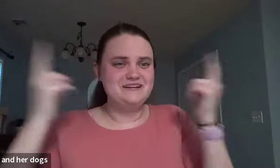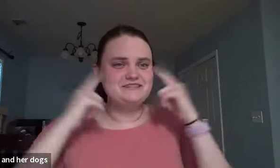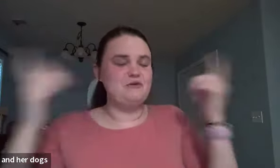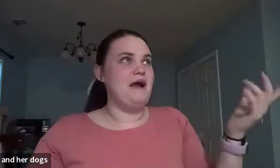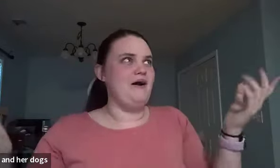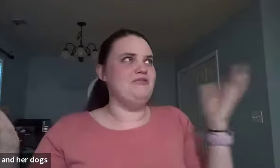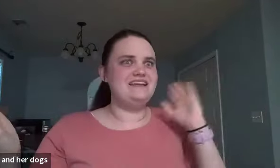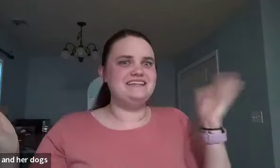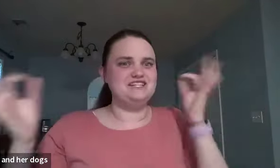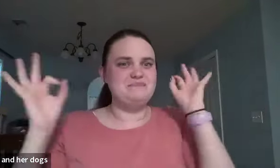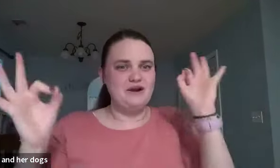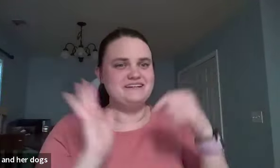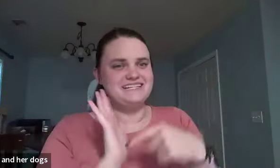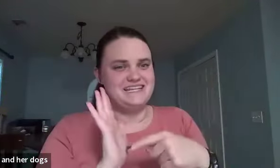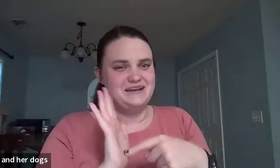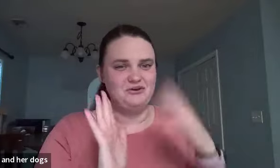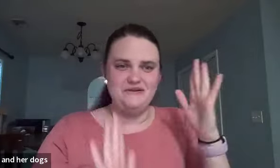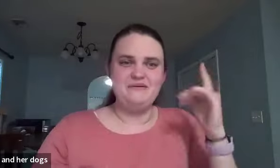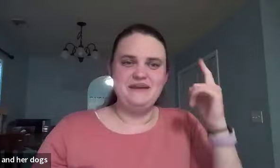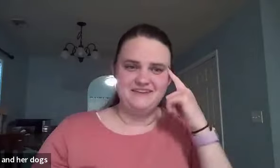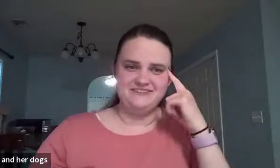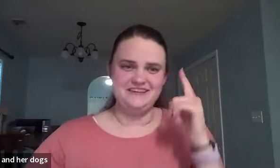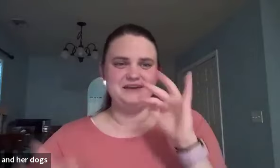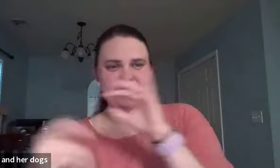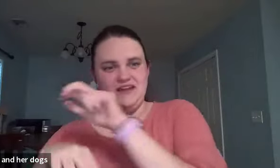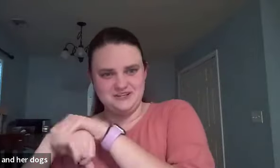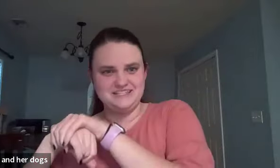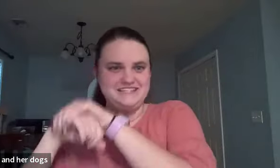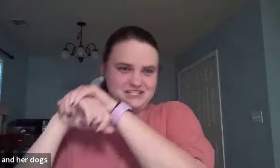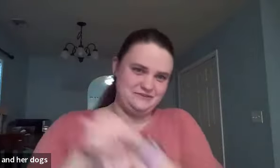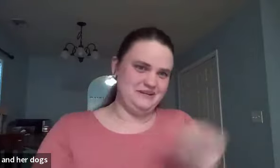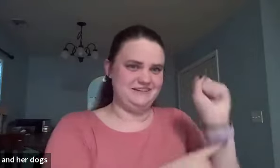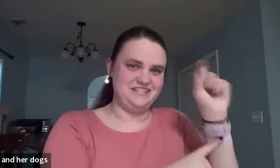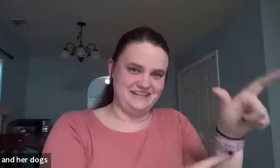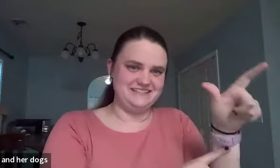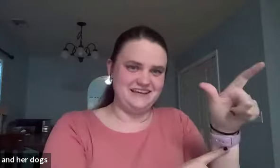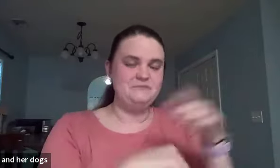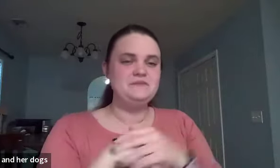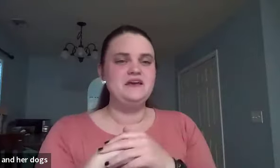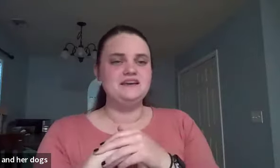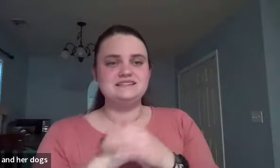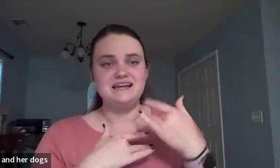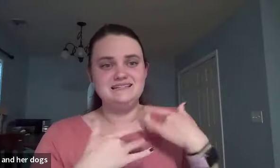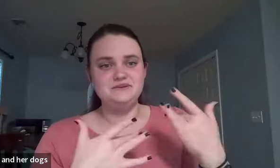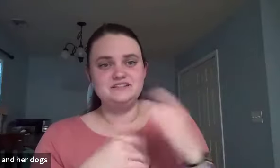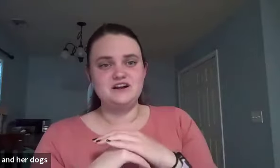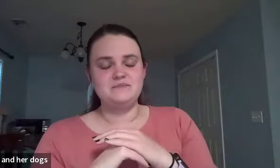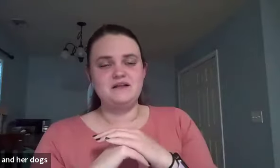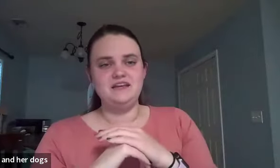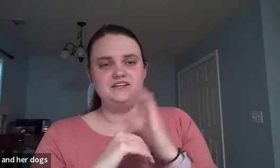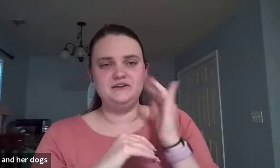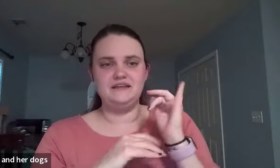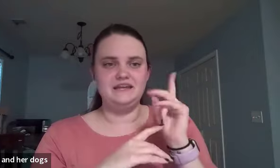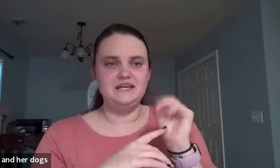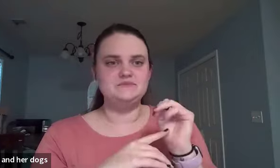sitting here, I was like, wow, that's actually a perfect example of how we have to think about that translation from English to ASL. Because I typically talk about like, like idioms,